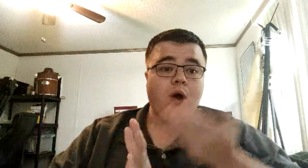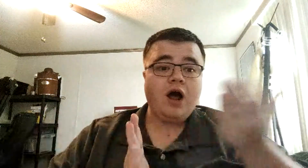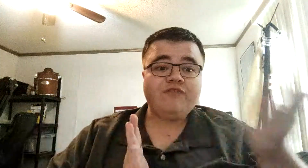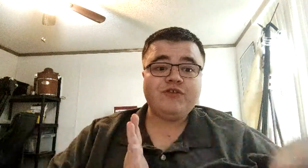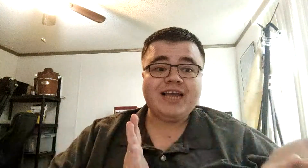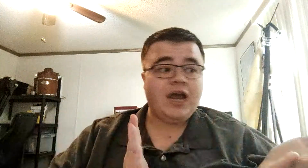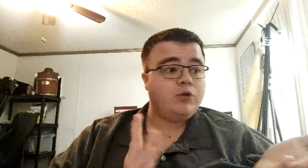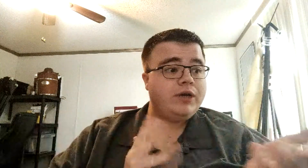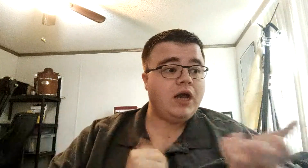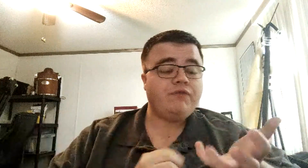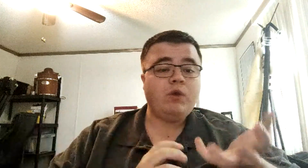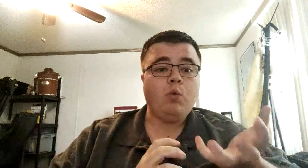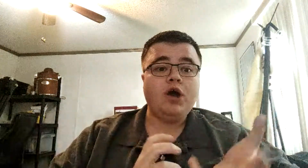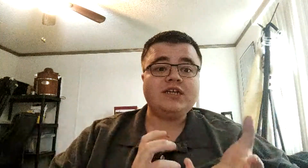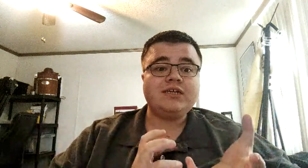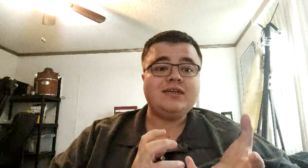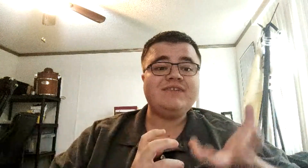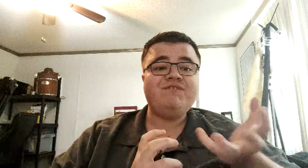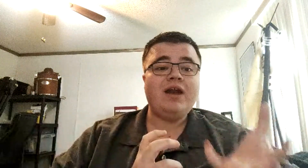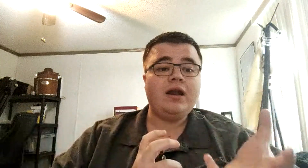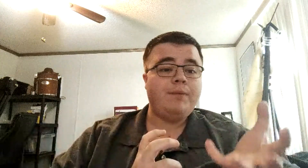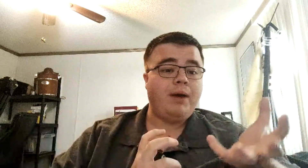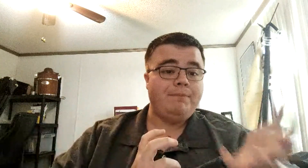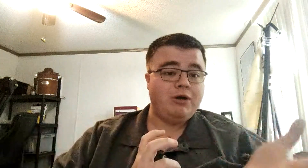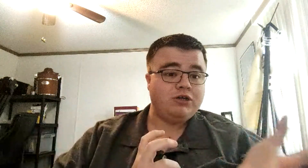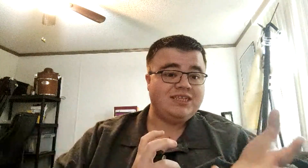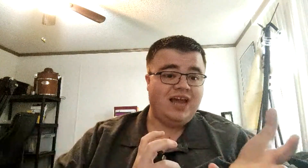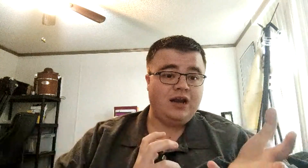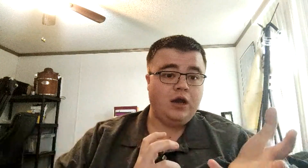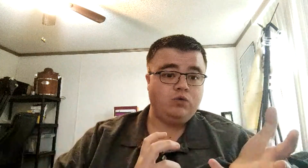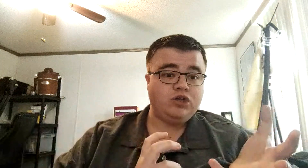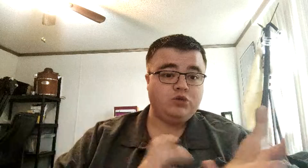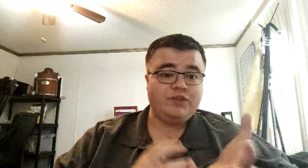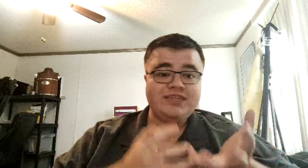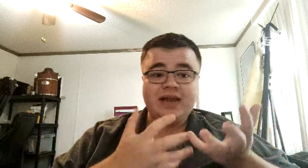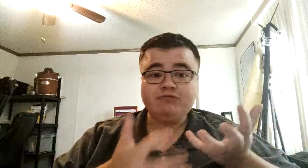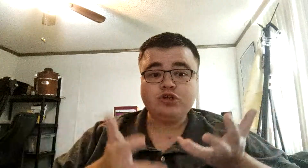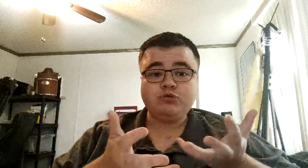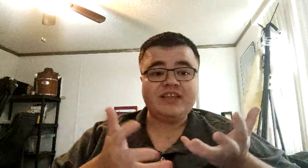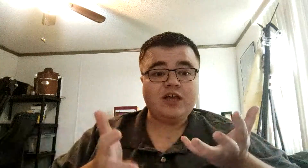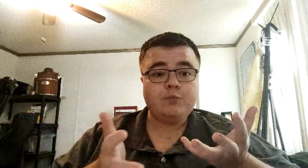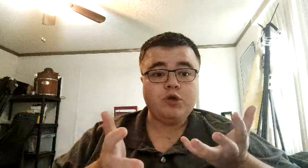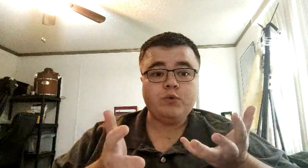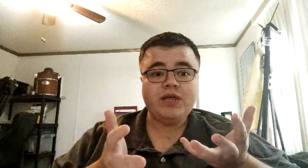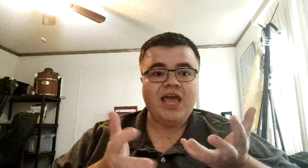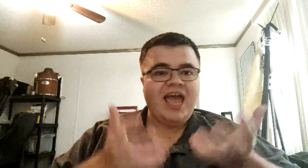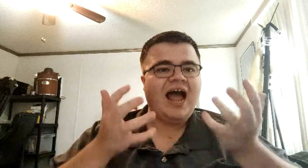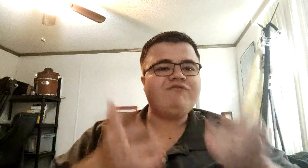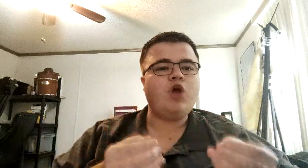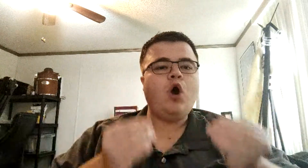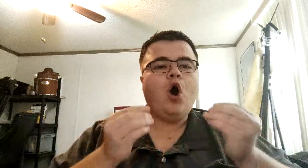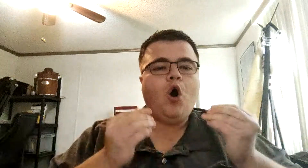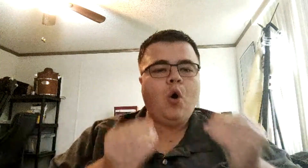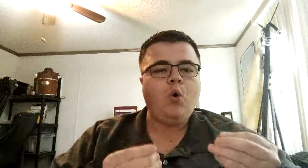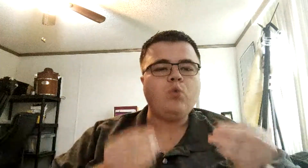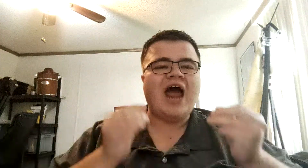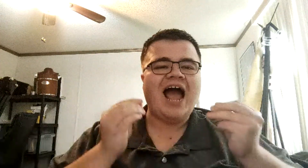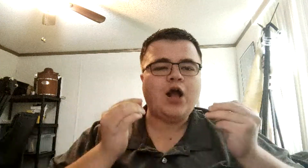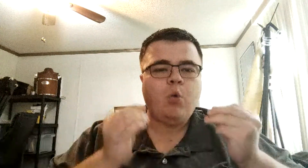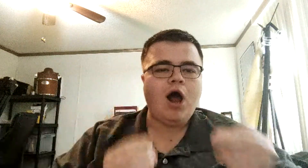Meanwhile, for Gallaudet, the one to develop American Sign Language for the deaf children of the community and have their own